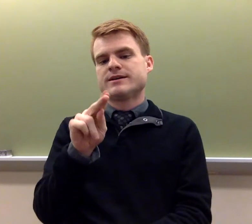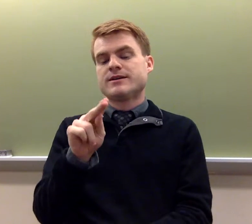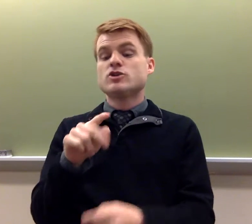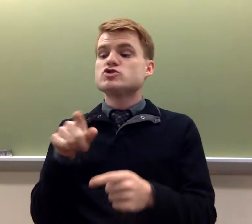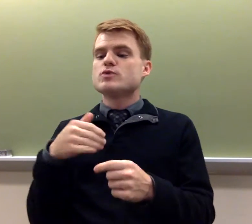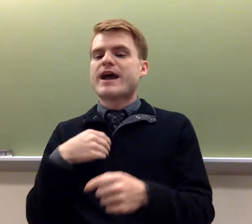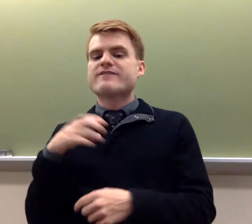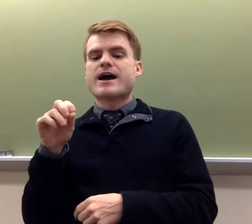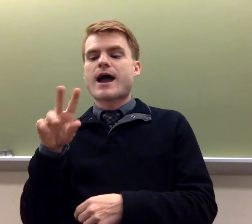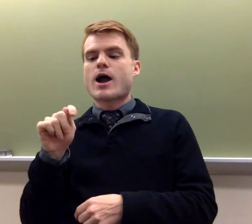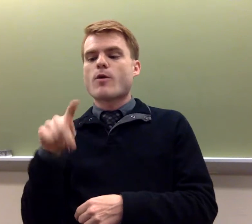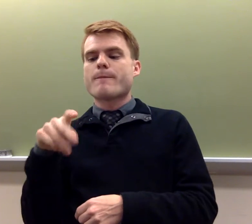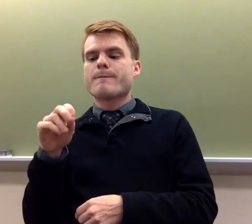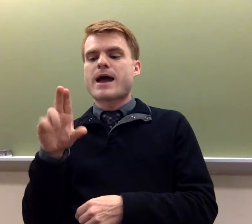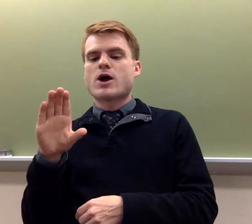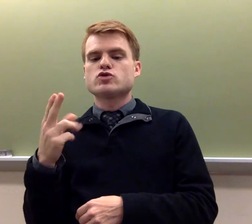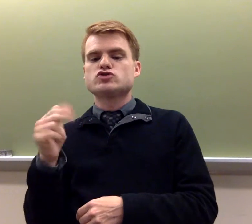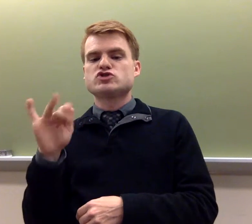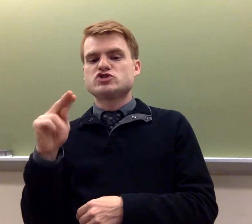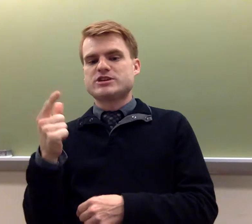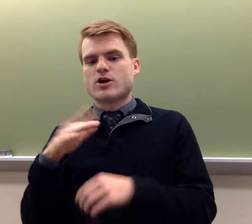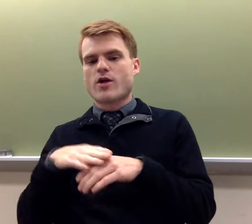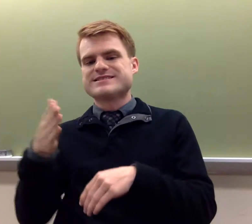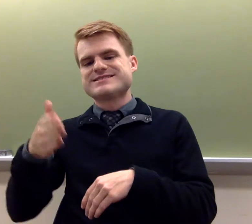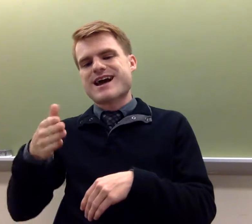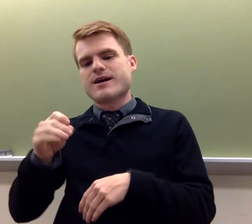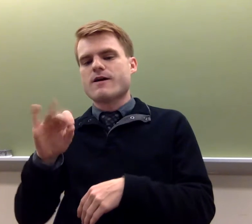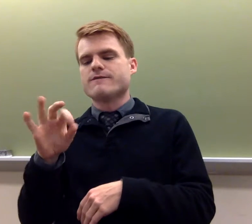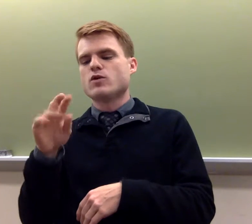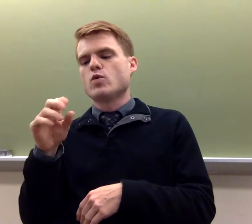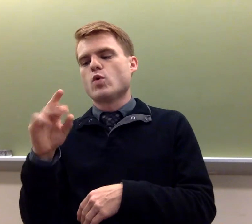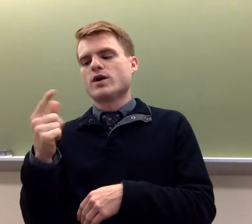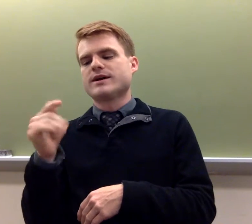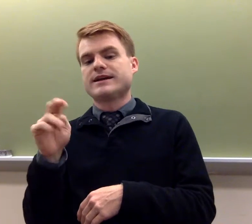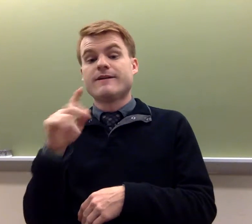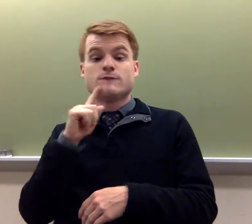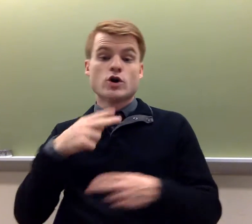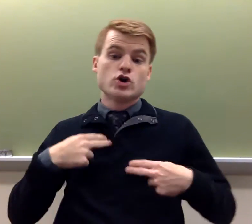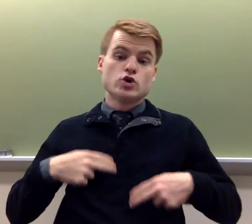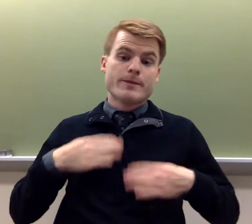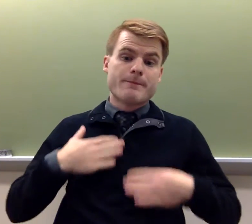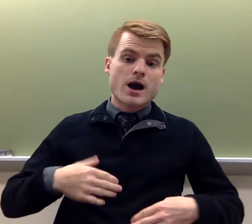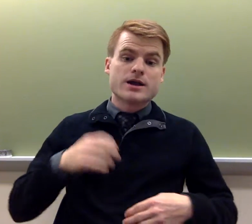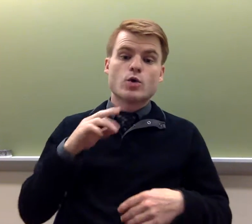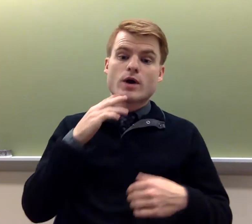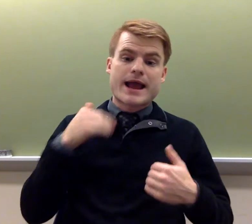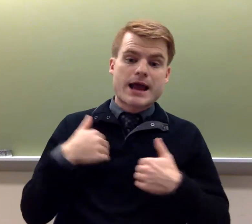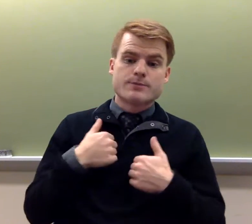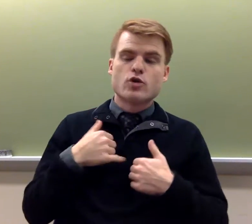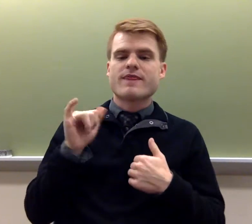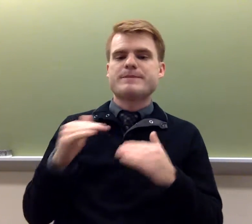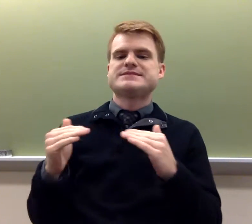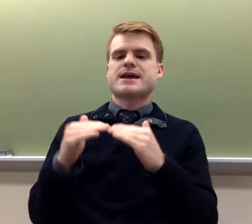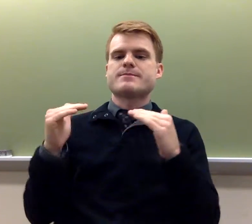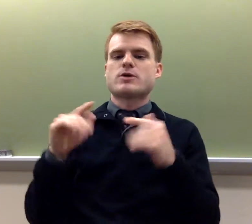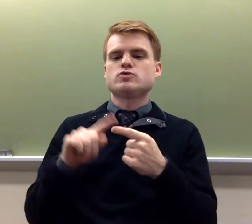side of the organ. Now in a human body or in an animal, that would be tantamount to a cyst. This little